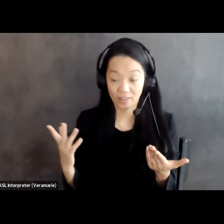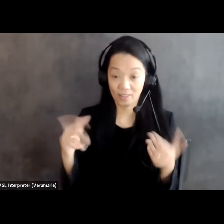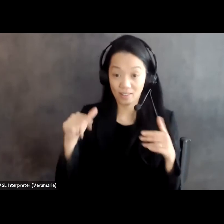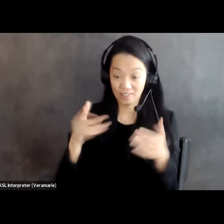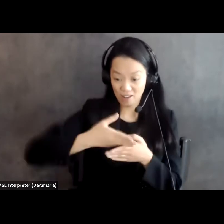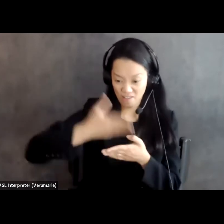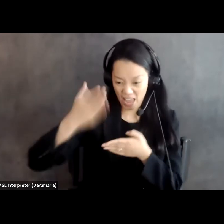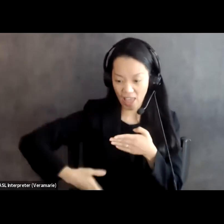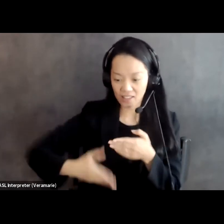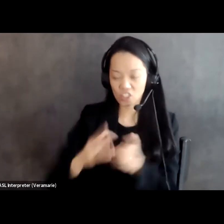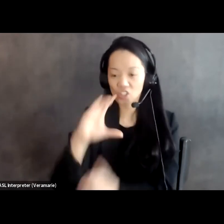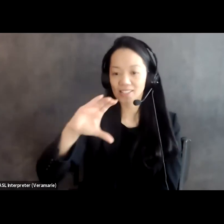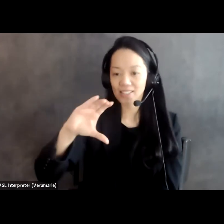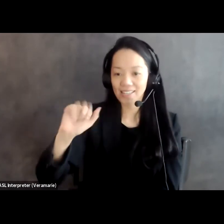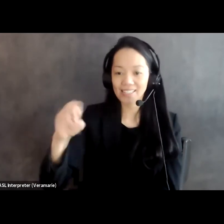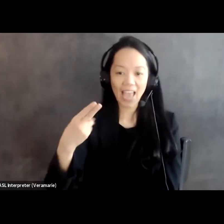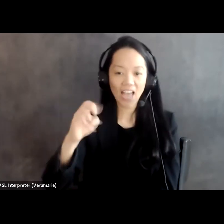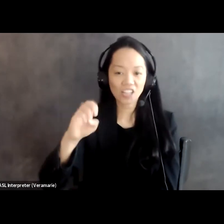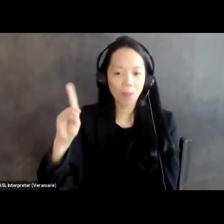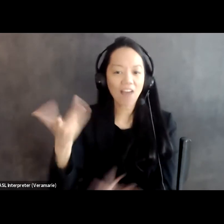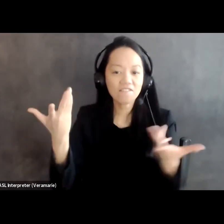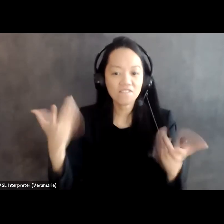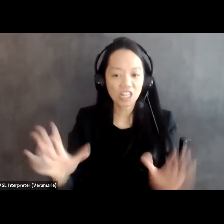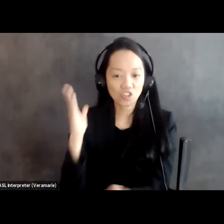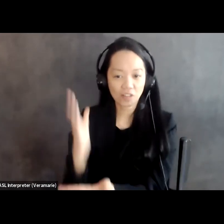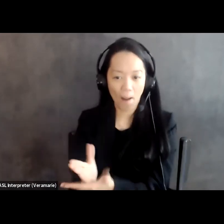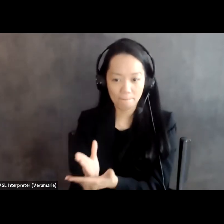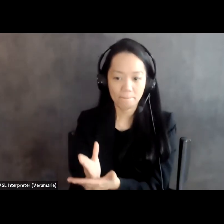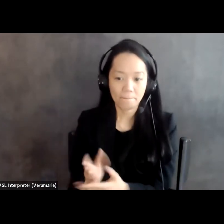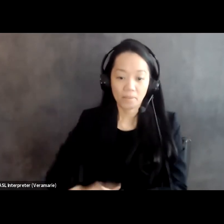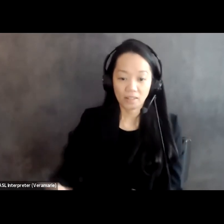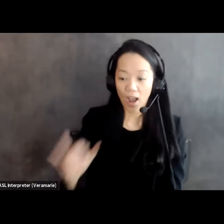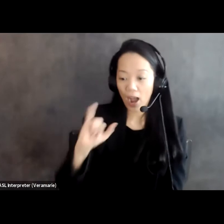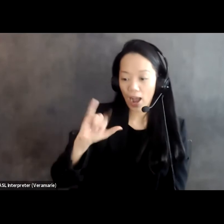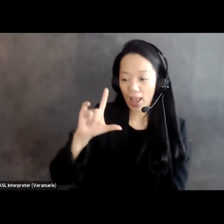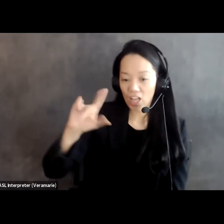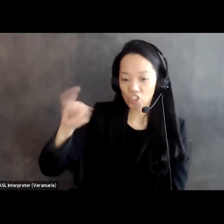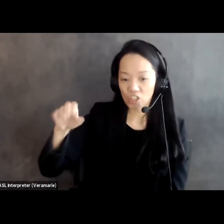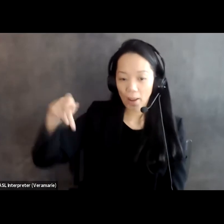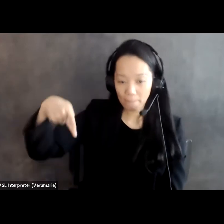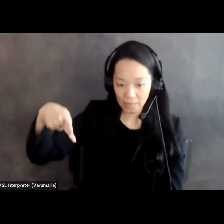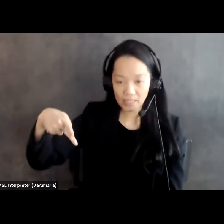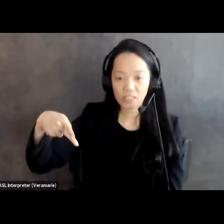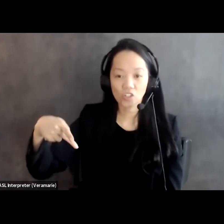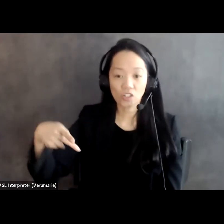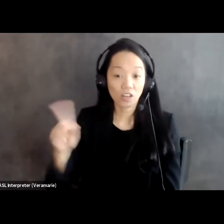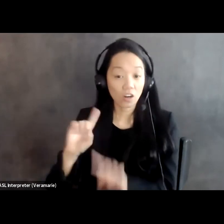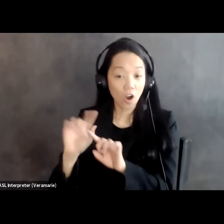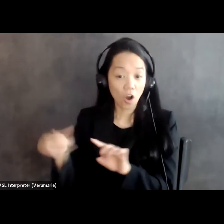the use of cash bond. And it's been something that ILJP and